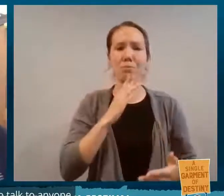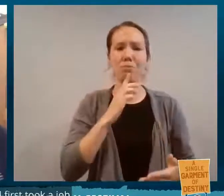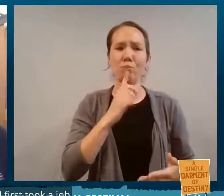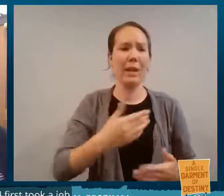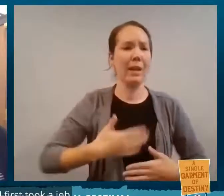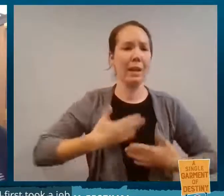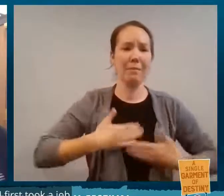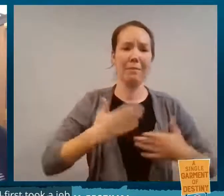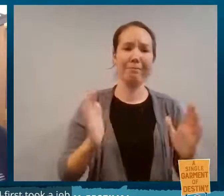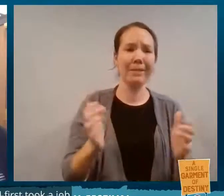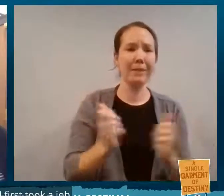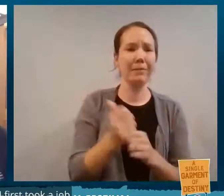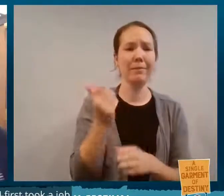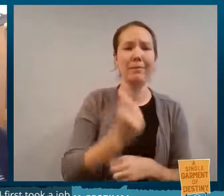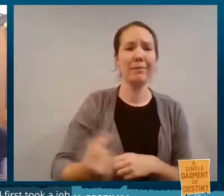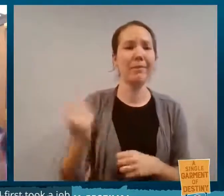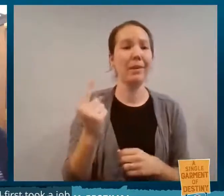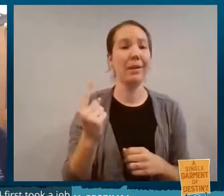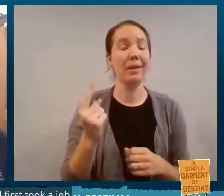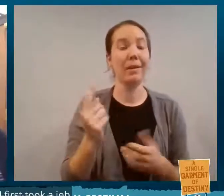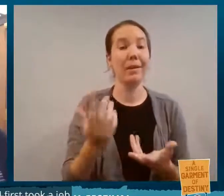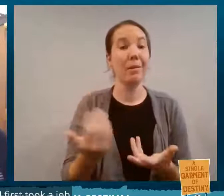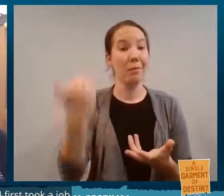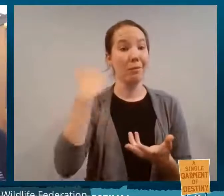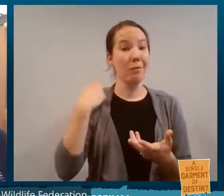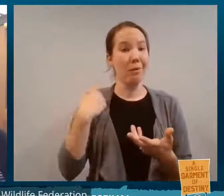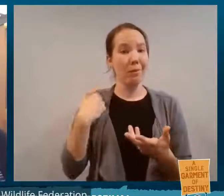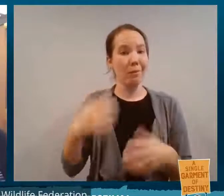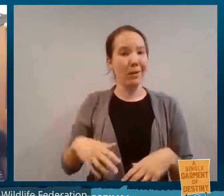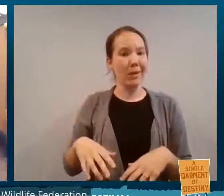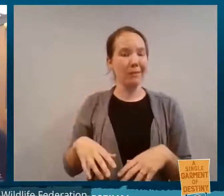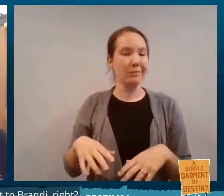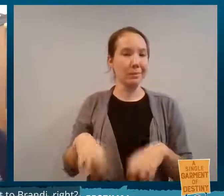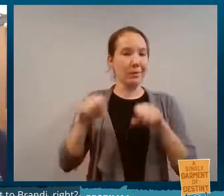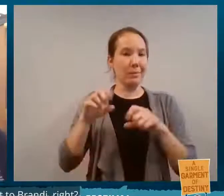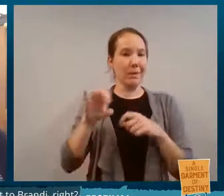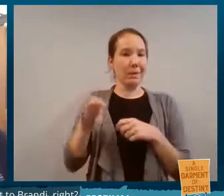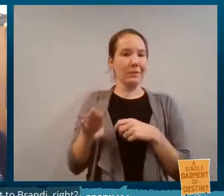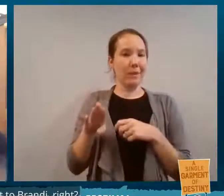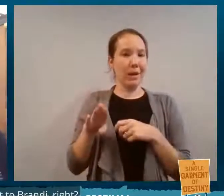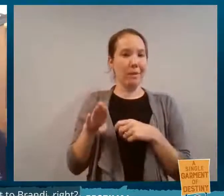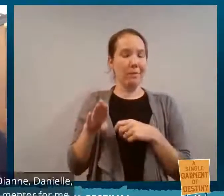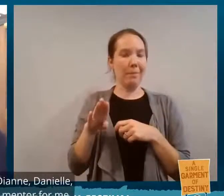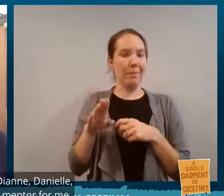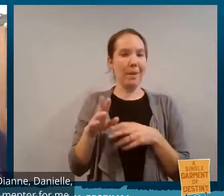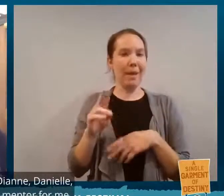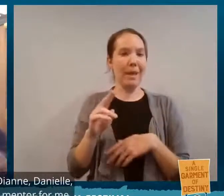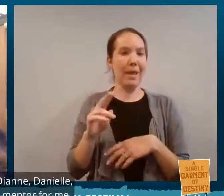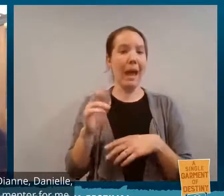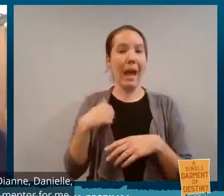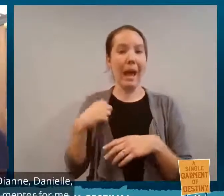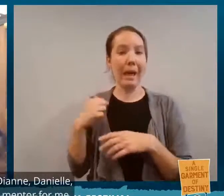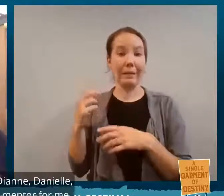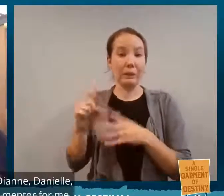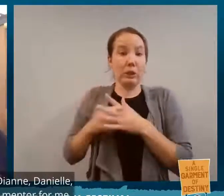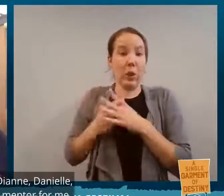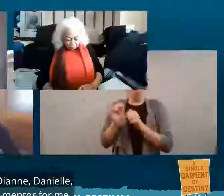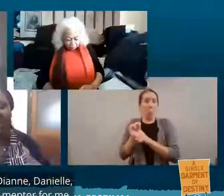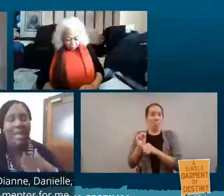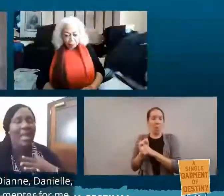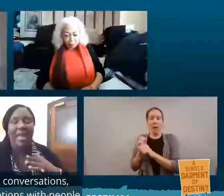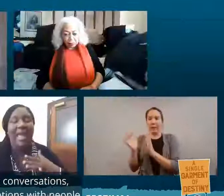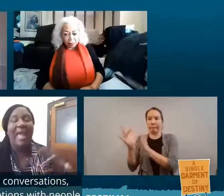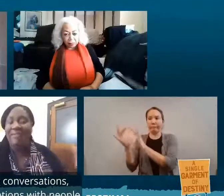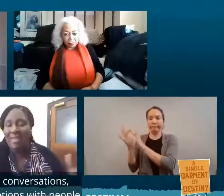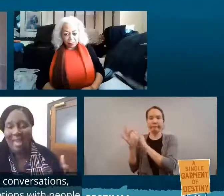anyone. When I first took a job at the National Wildlife Federation, I reached out to Brandi, right? I talked to Diane. Danielle, you were a